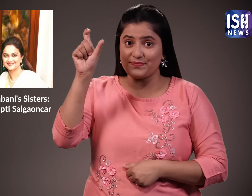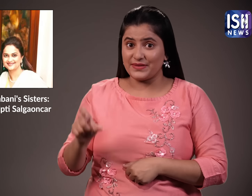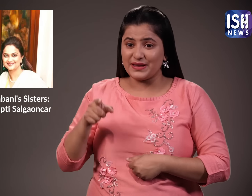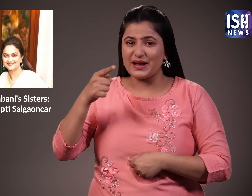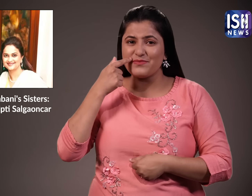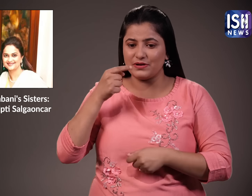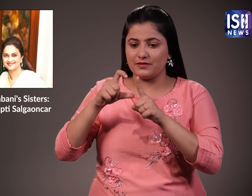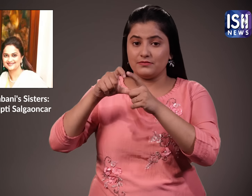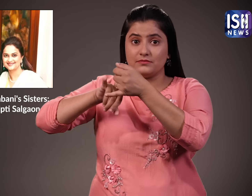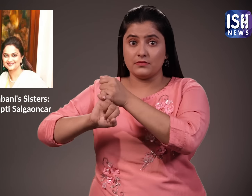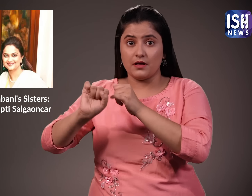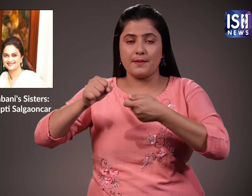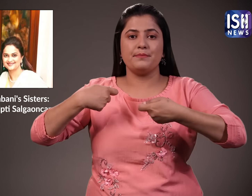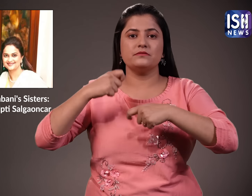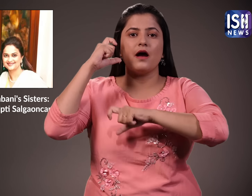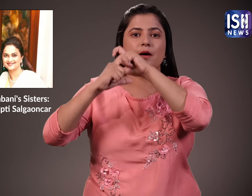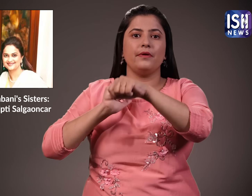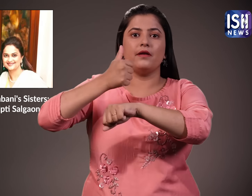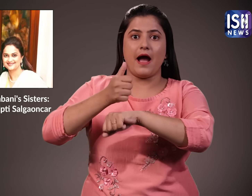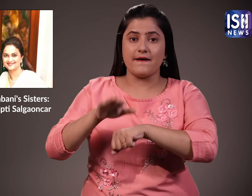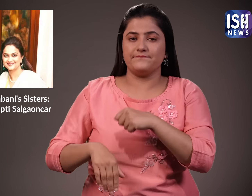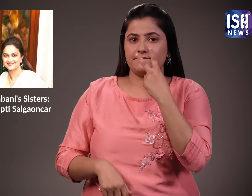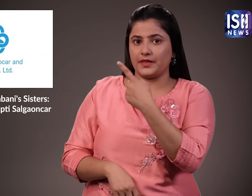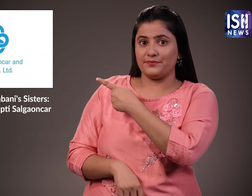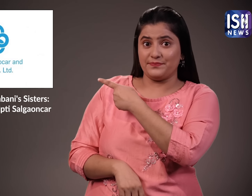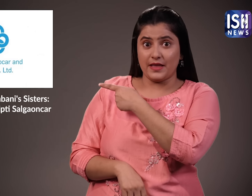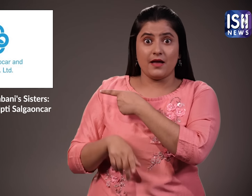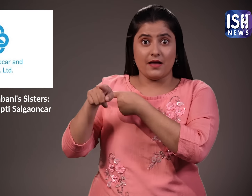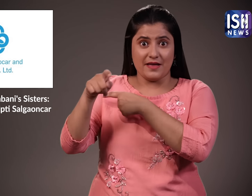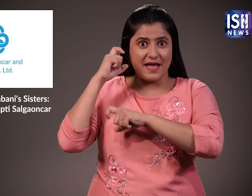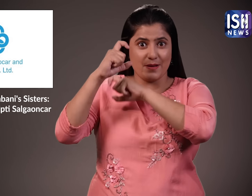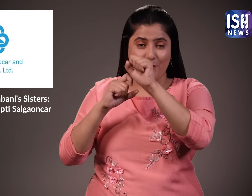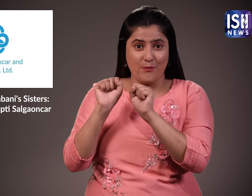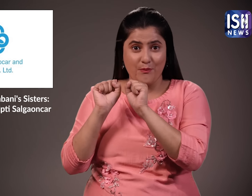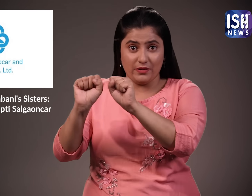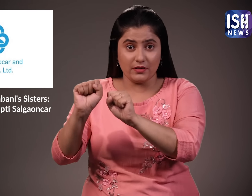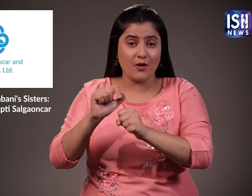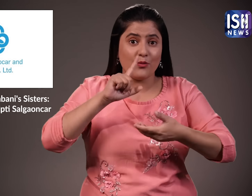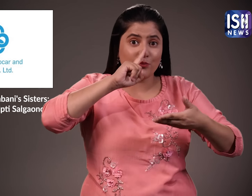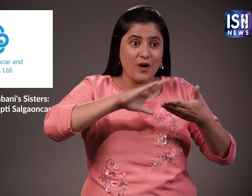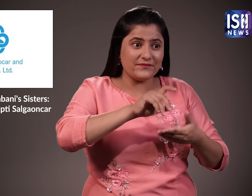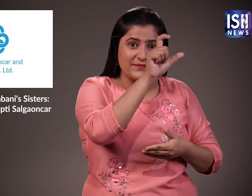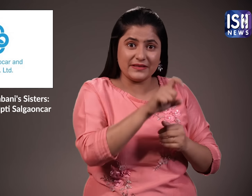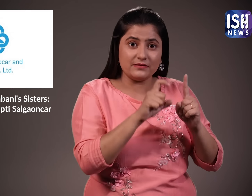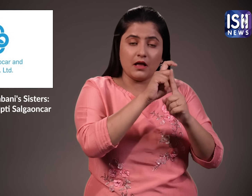Dattaraj is the MD of this company and after their marriage, Deepti was also involved with its operations.